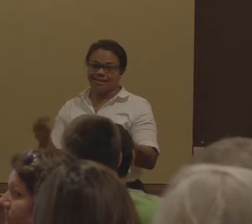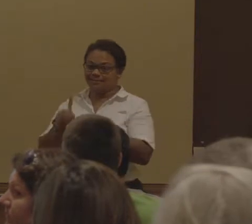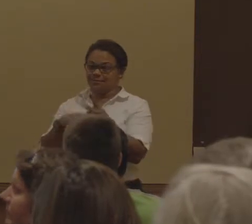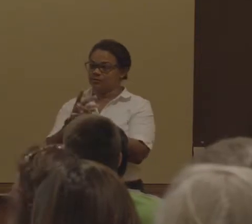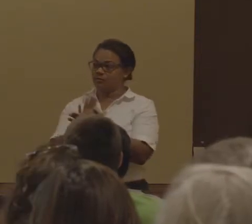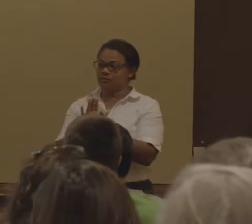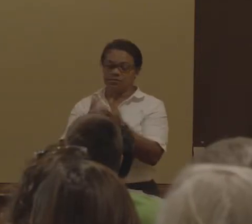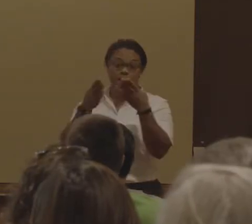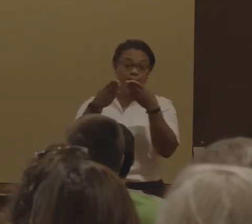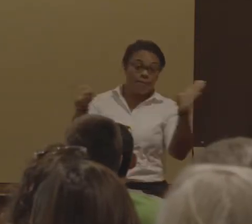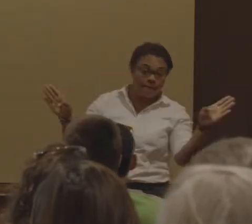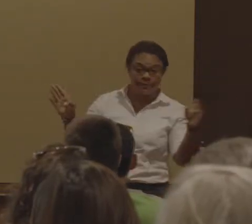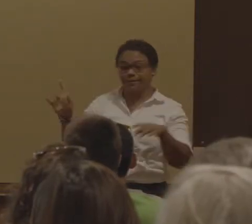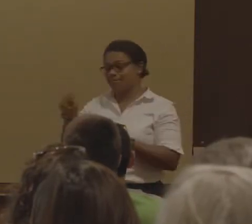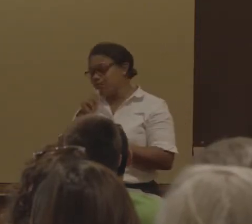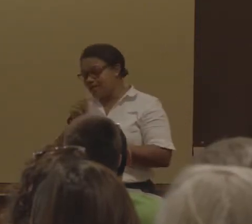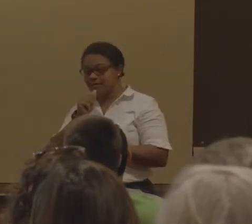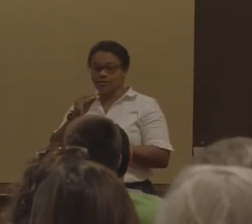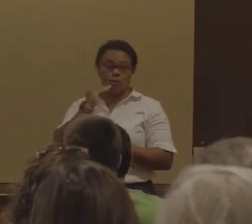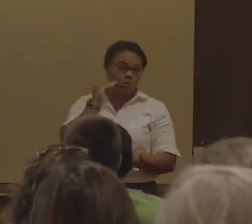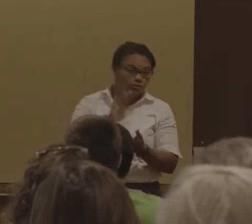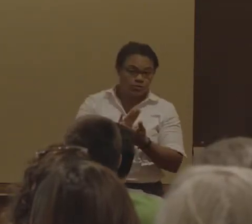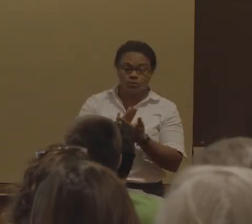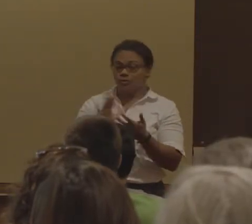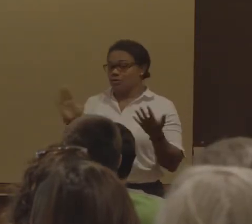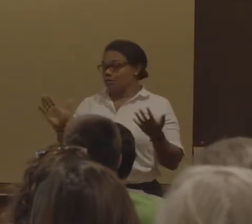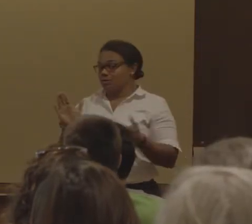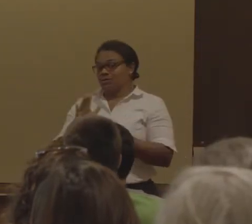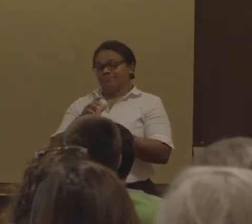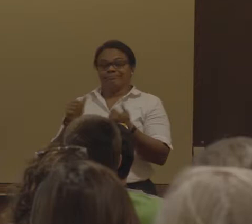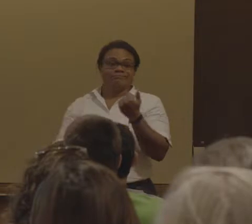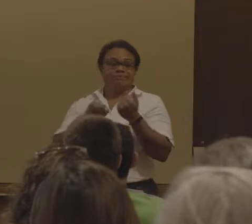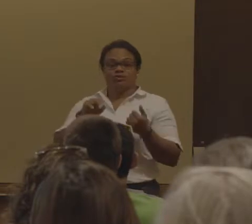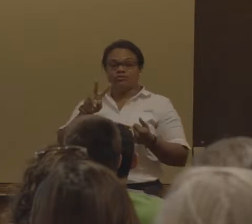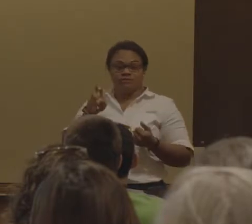Yeah, public, private, homeschooled, juvenile justice, any of those kind of facilities.